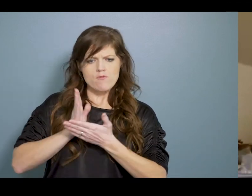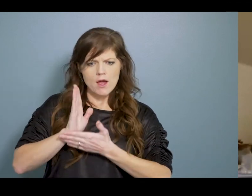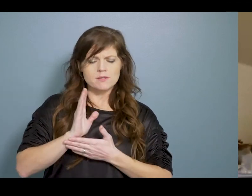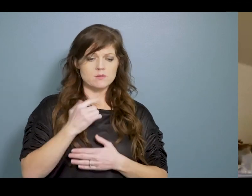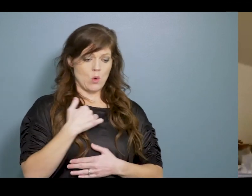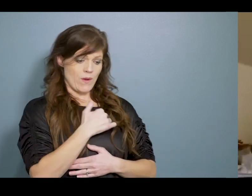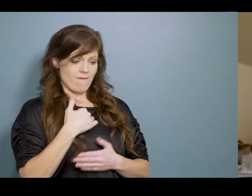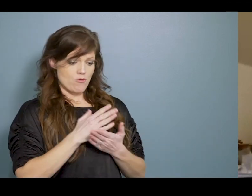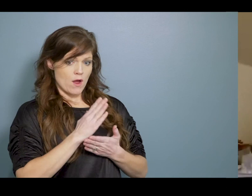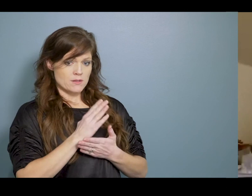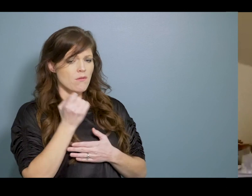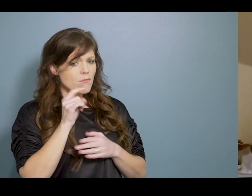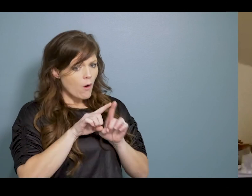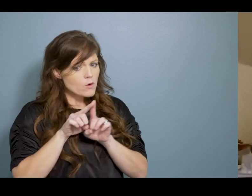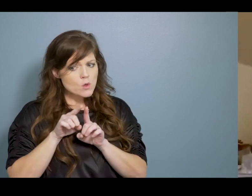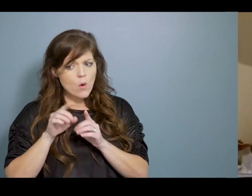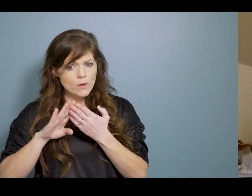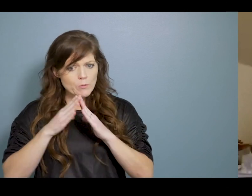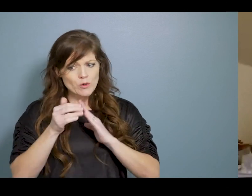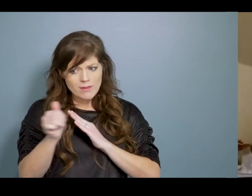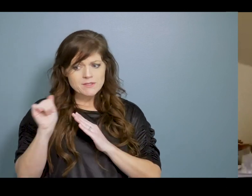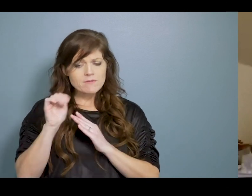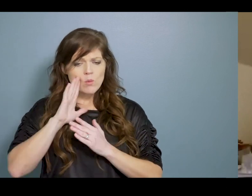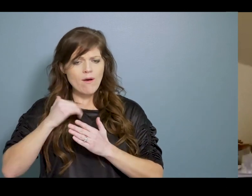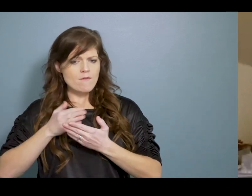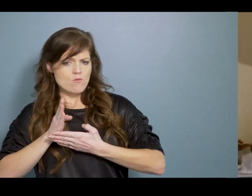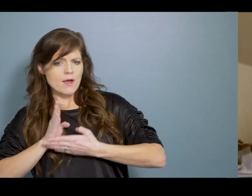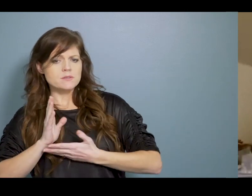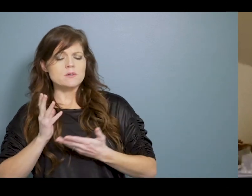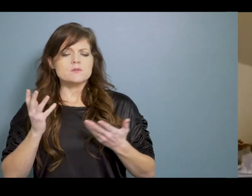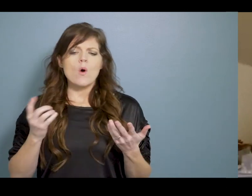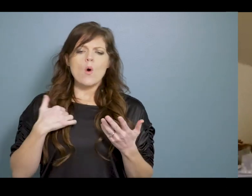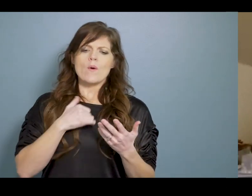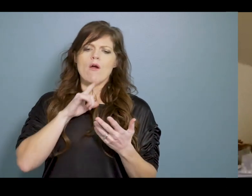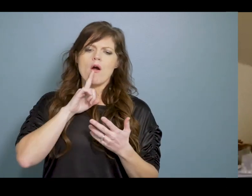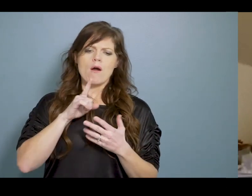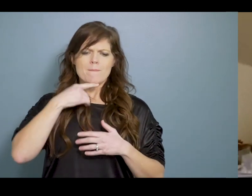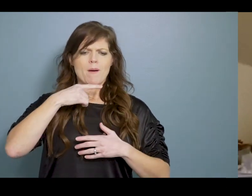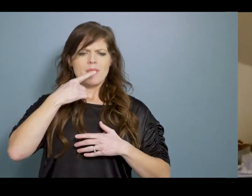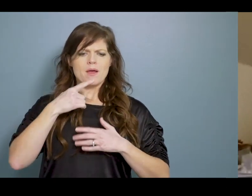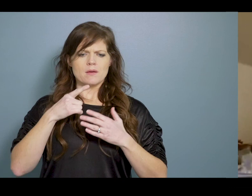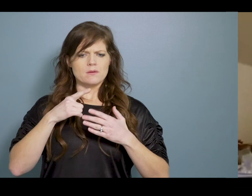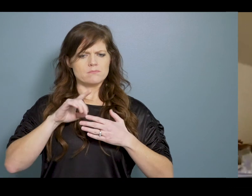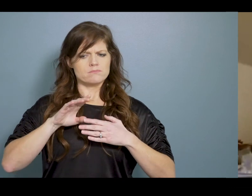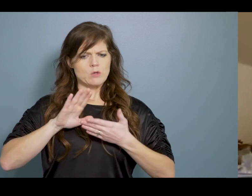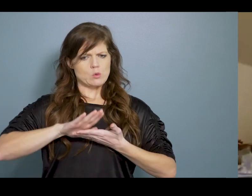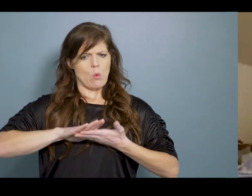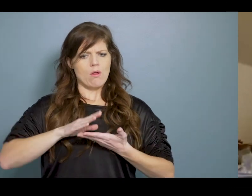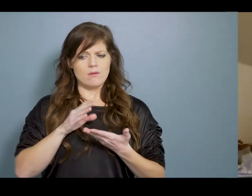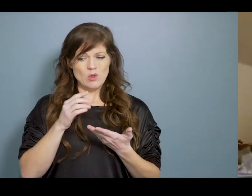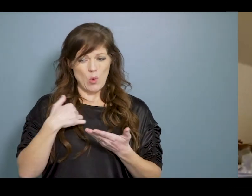rights, even the community has rights. We are a public institution, which brings some inherent risk in and around